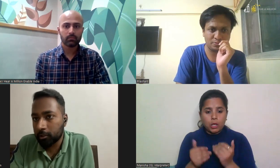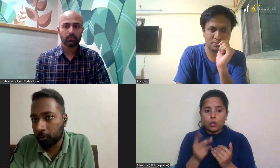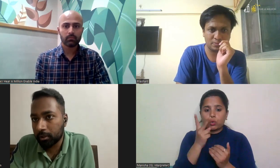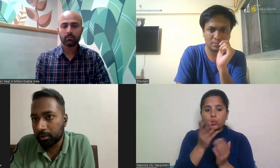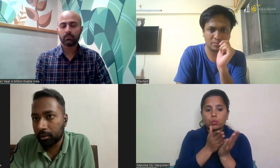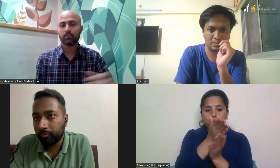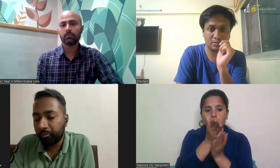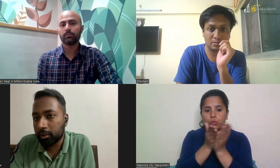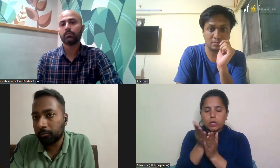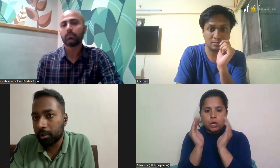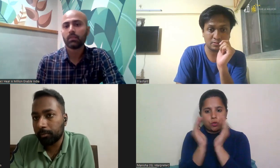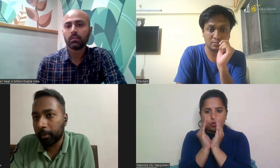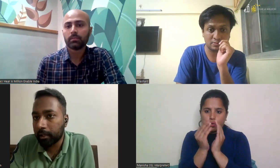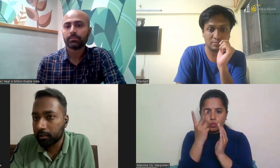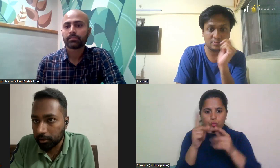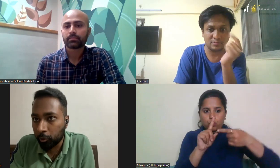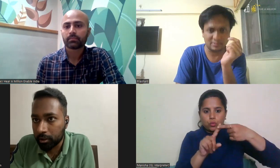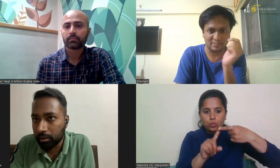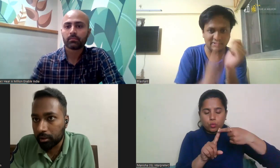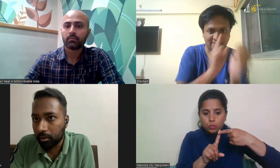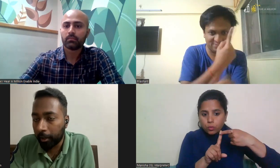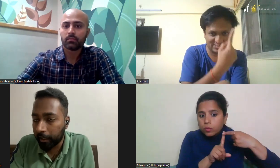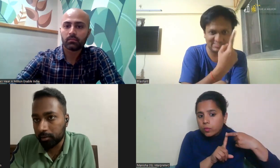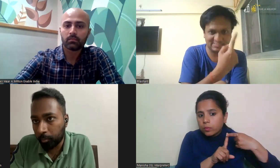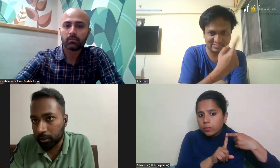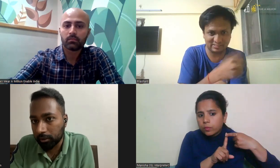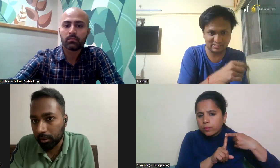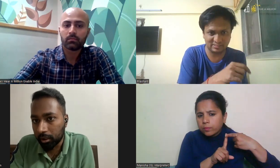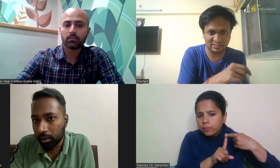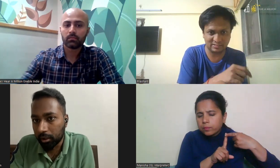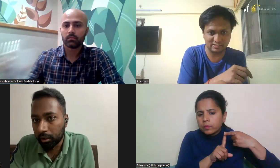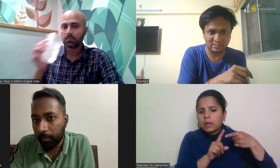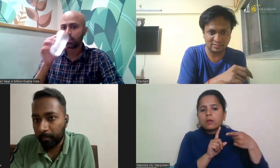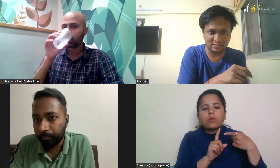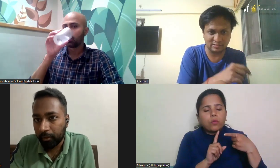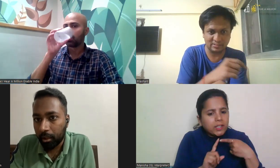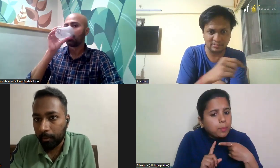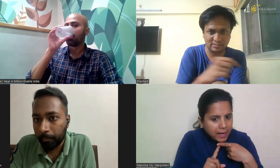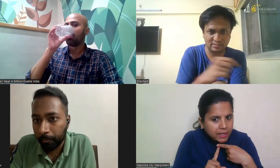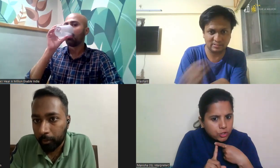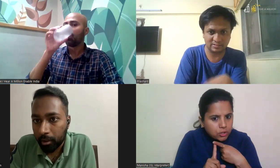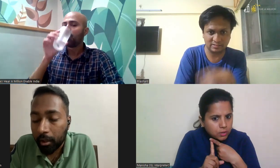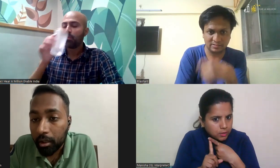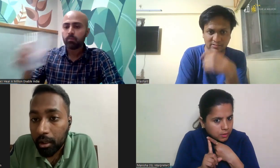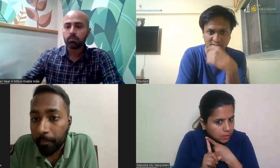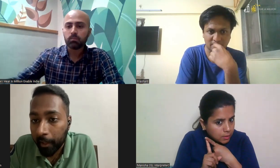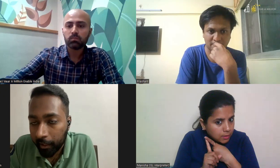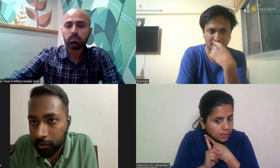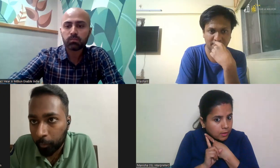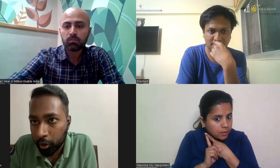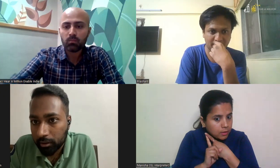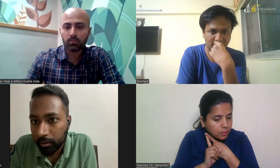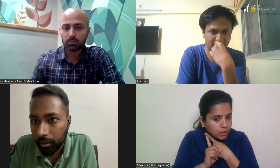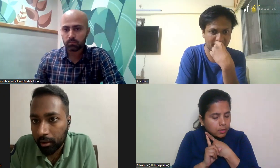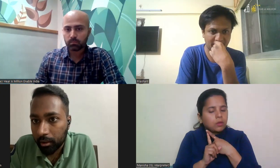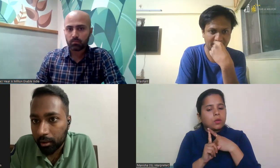of insurance. First one is package insurance, package policy, What is package?